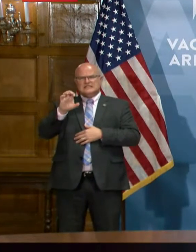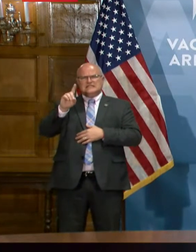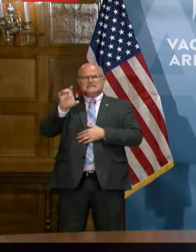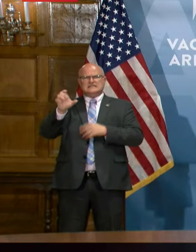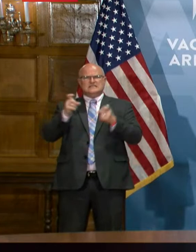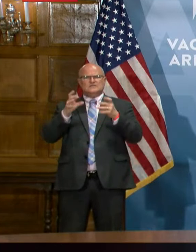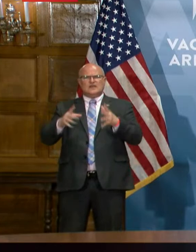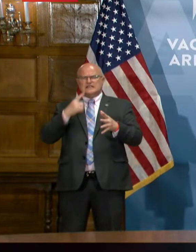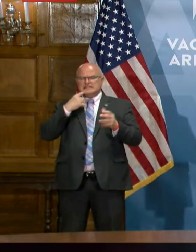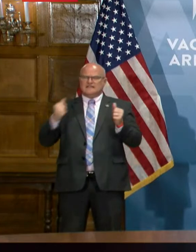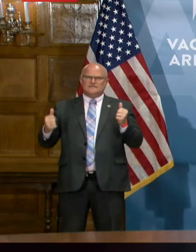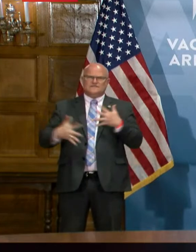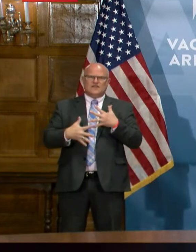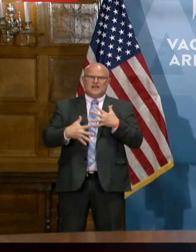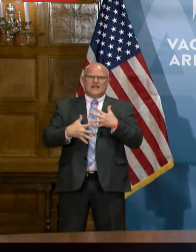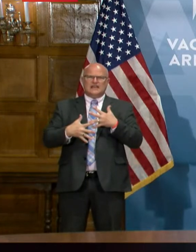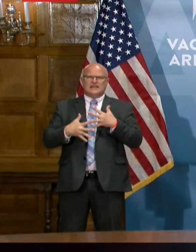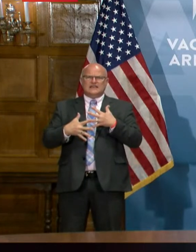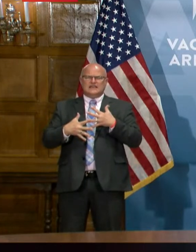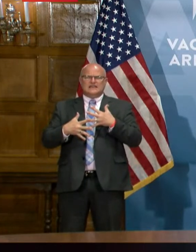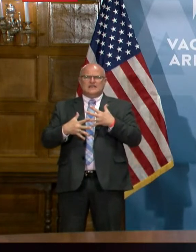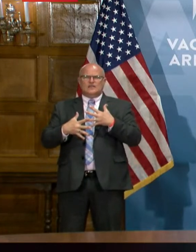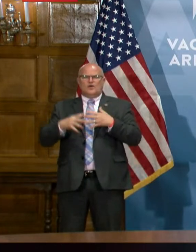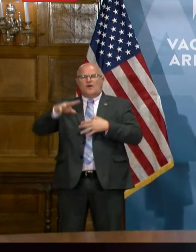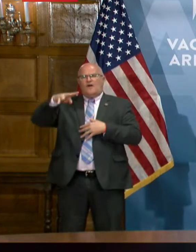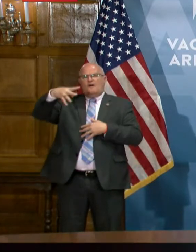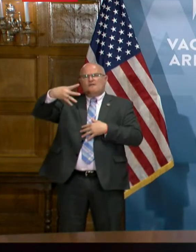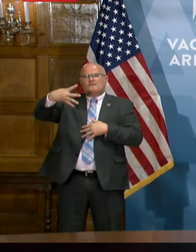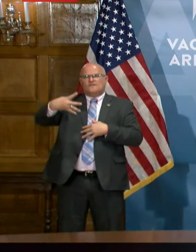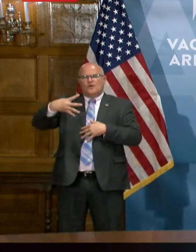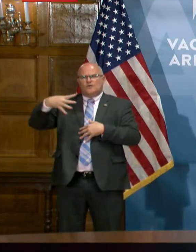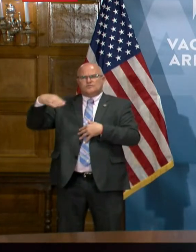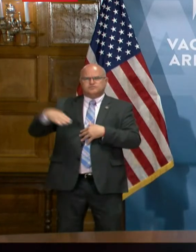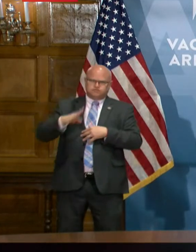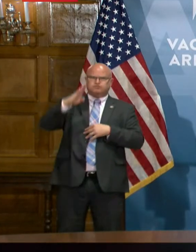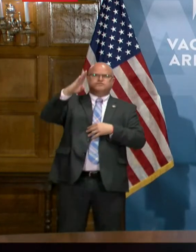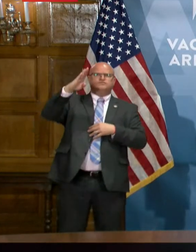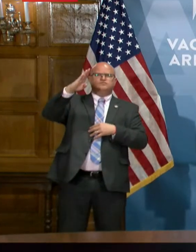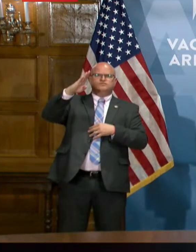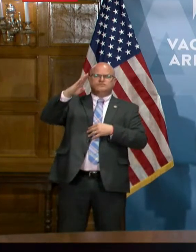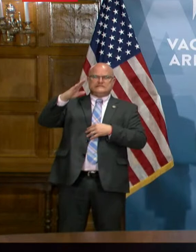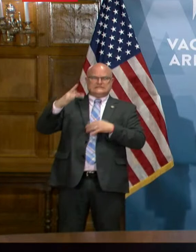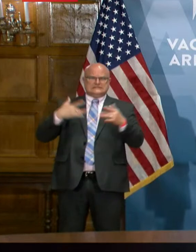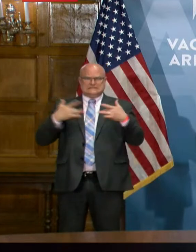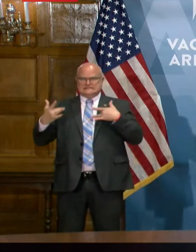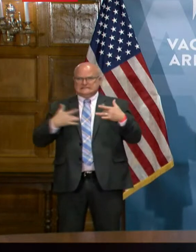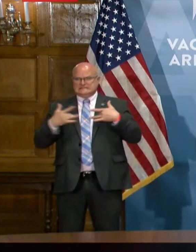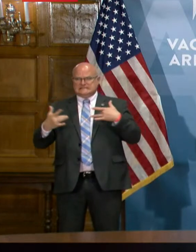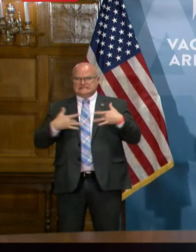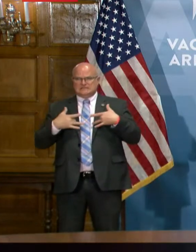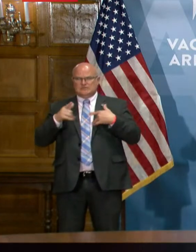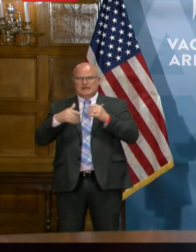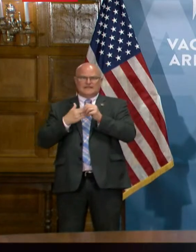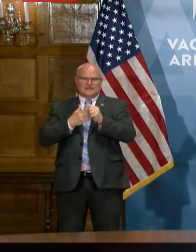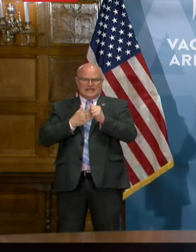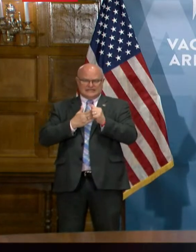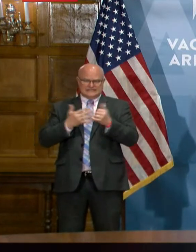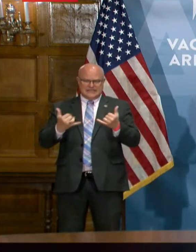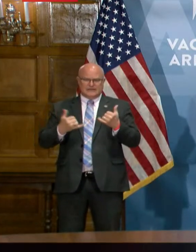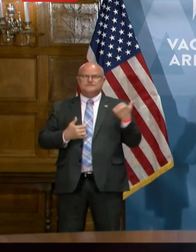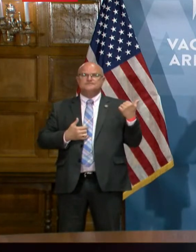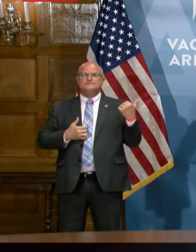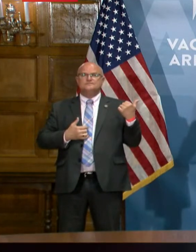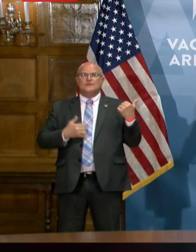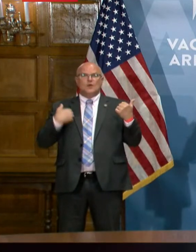director says she's afraid of an imminent fourth wave. Does that not give you pause? Why aren't you taking their guidance?